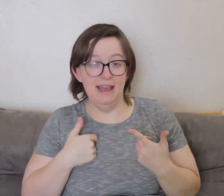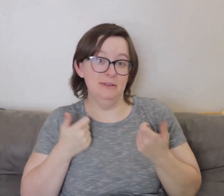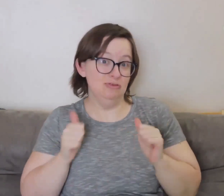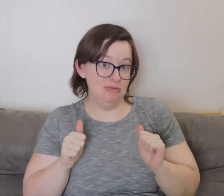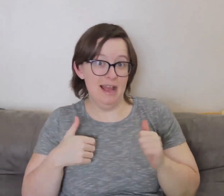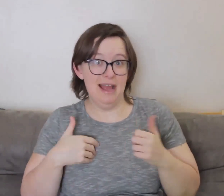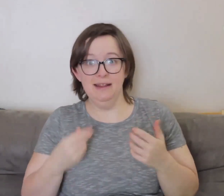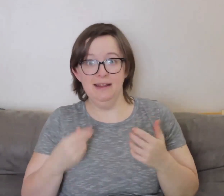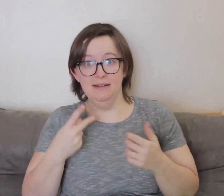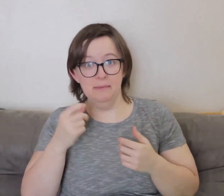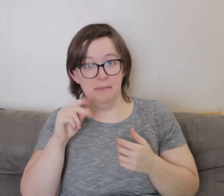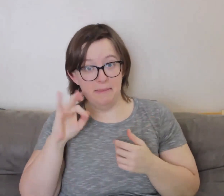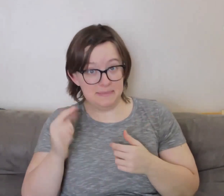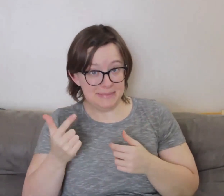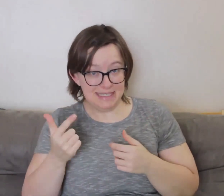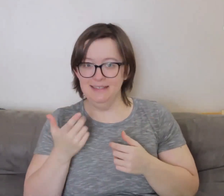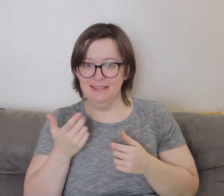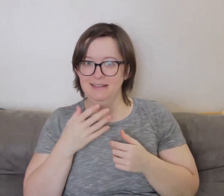there just wasn't much milk.